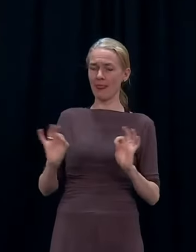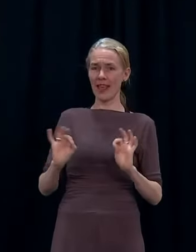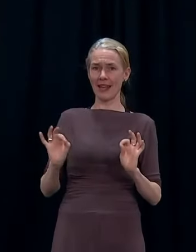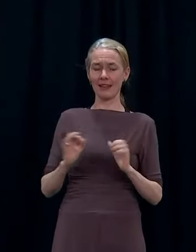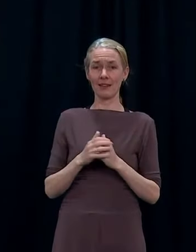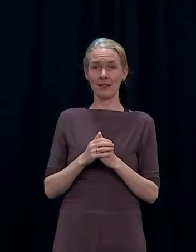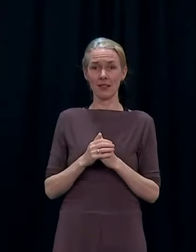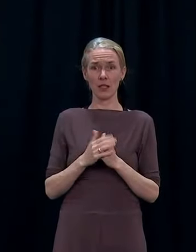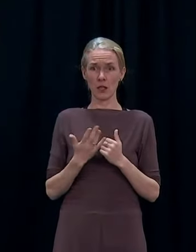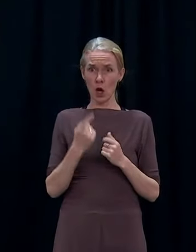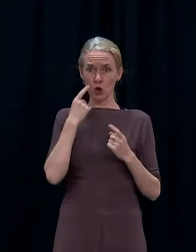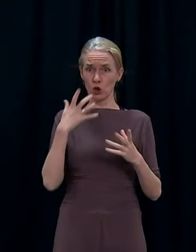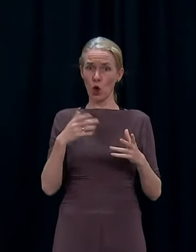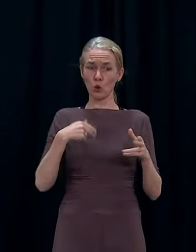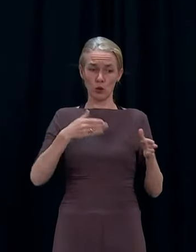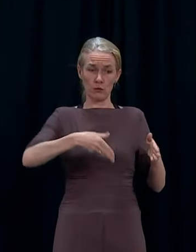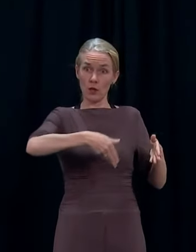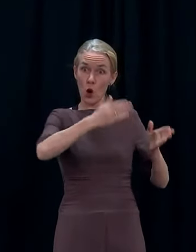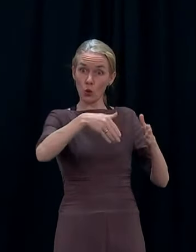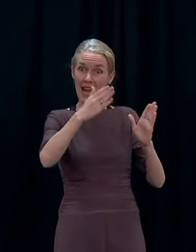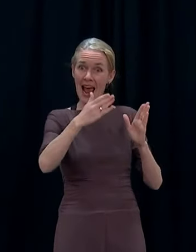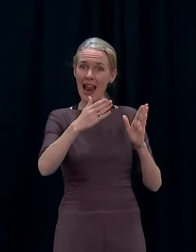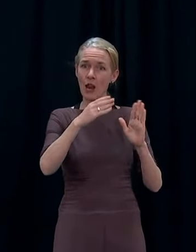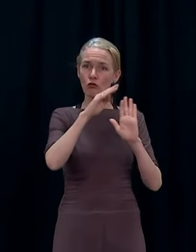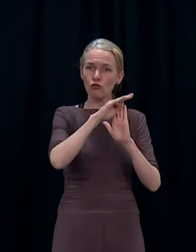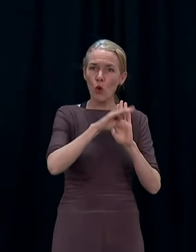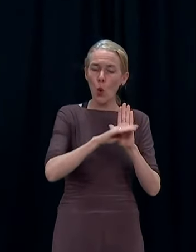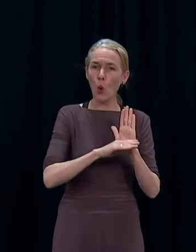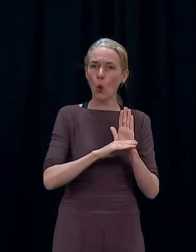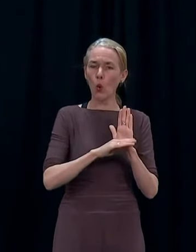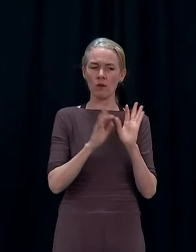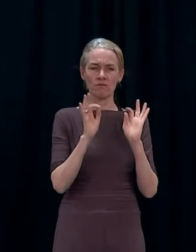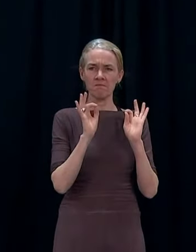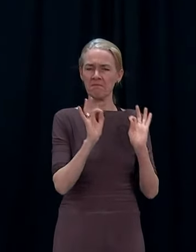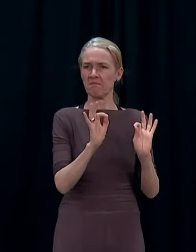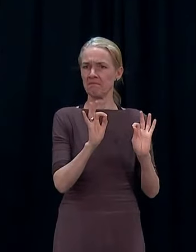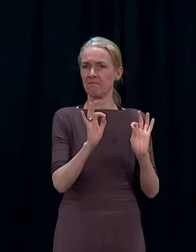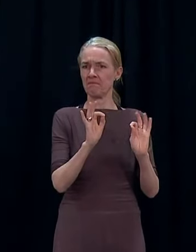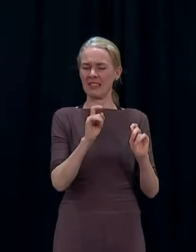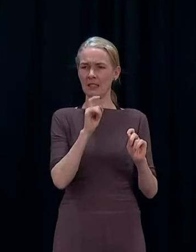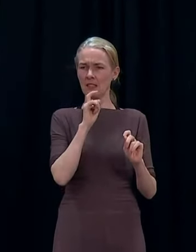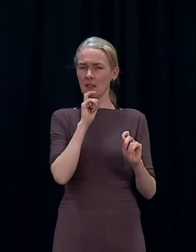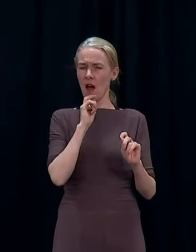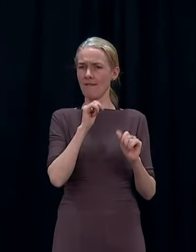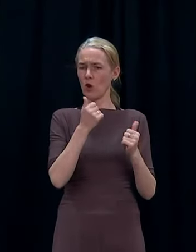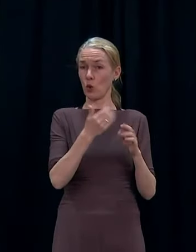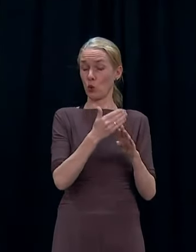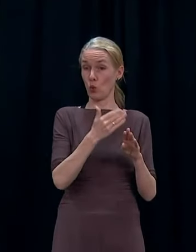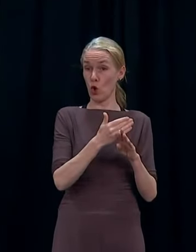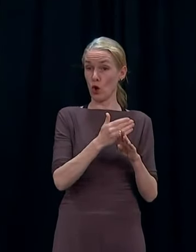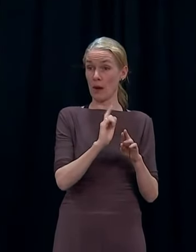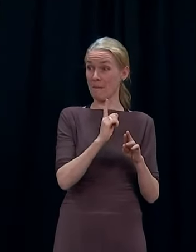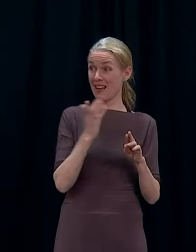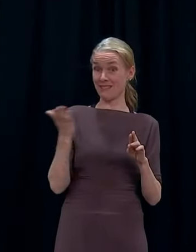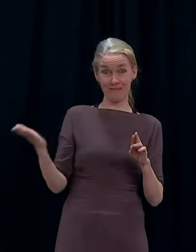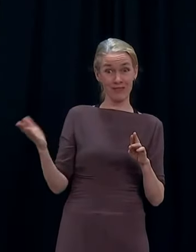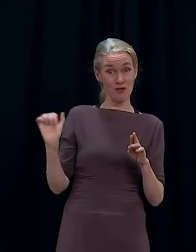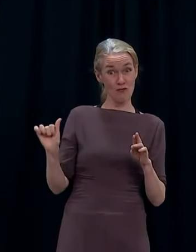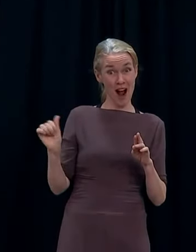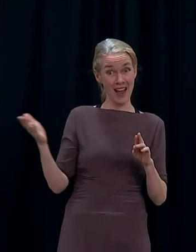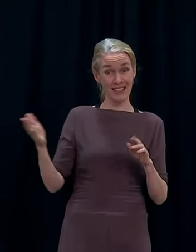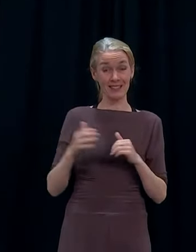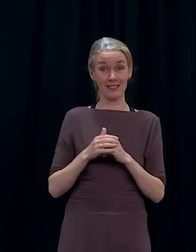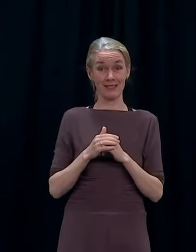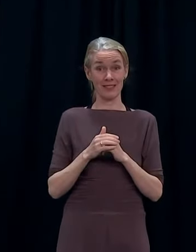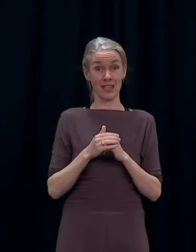rigour of our managed isolation and quarantine procedures and the professionalism of the staff there. But as the Prime Minister said, you know, as every